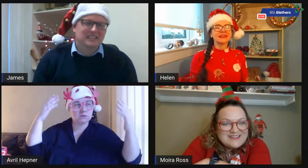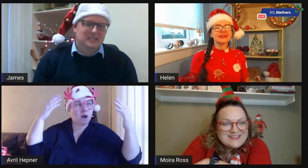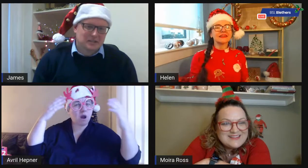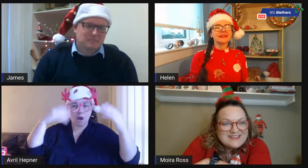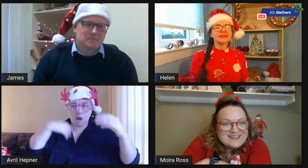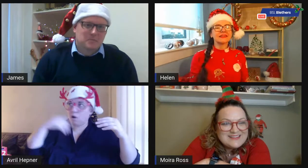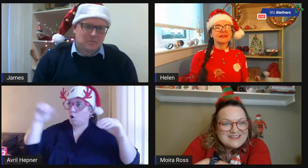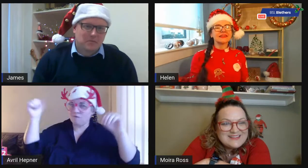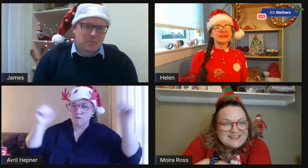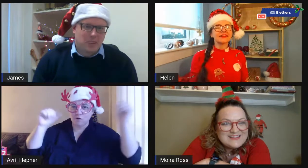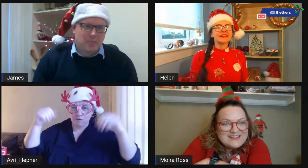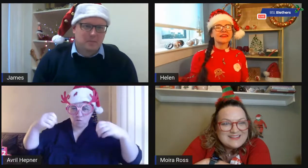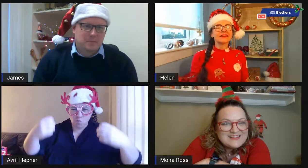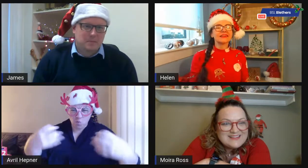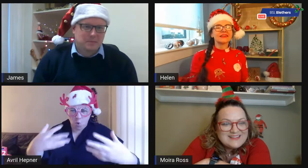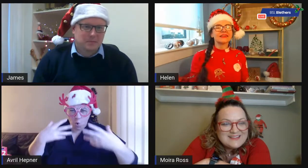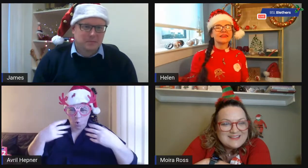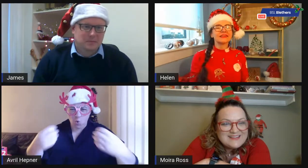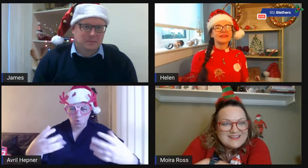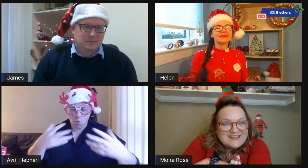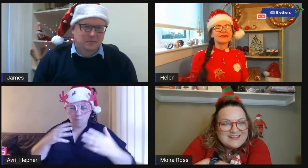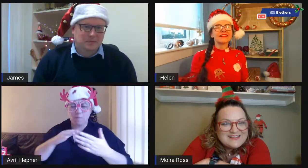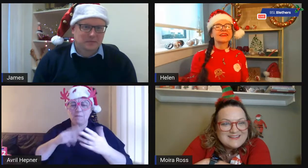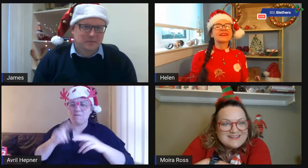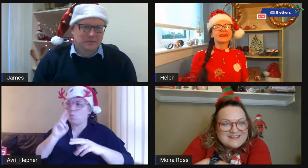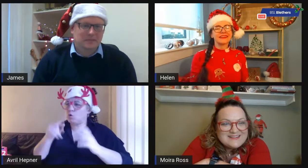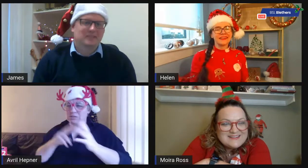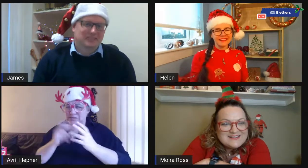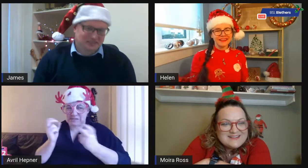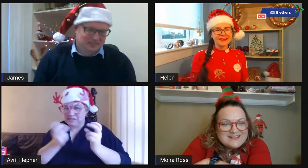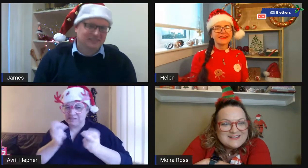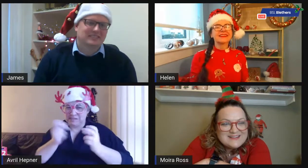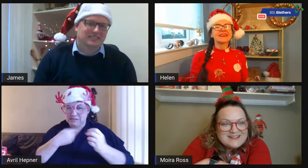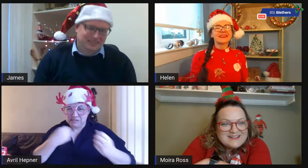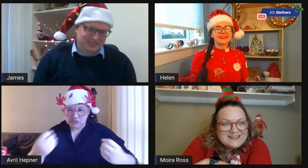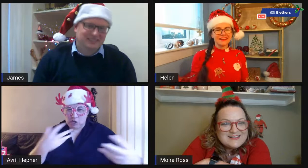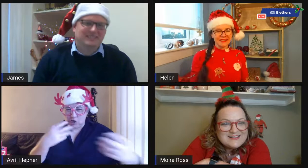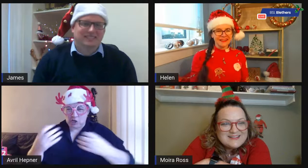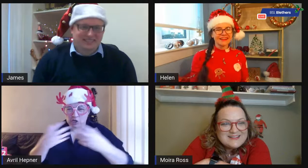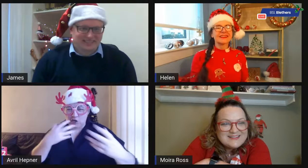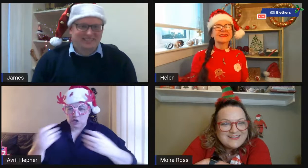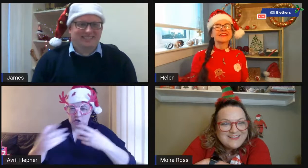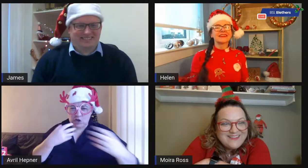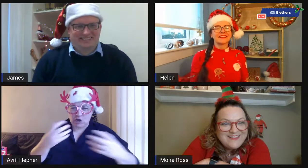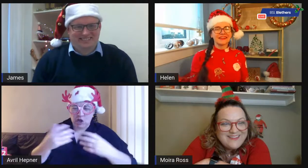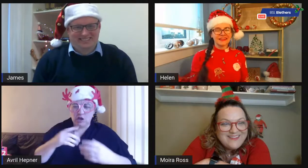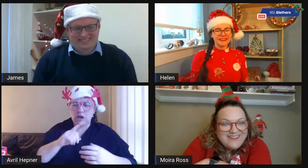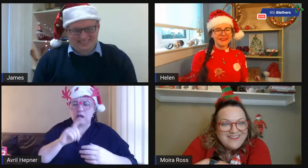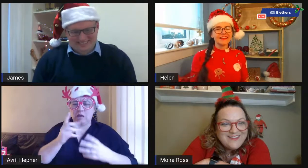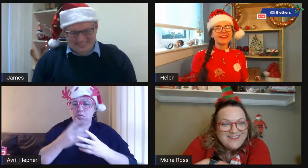But I absolutely loved it. When it was dark, I turn all the lights out, close the curtains, get these lights flashing, you know. Oh, it was